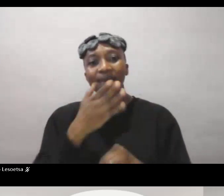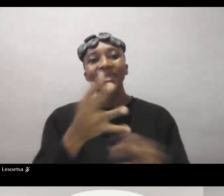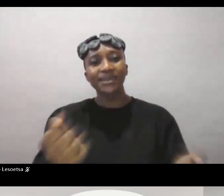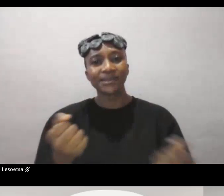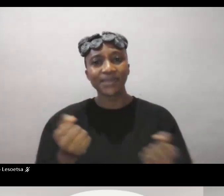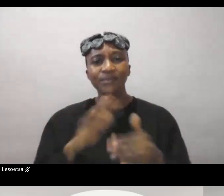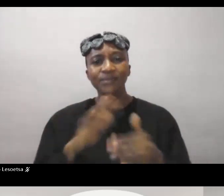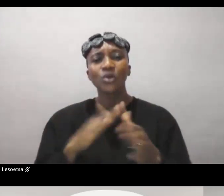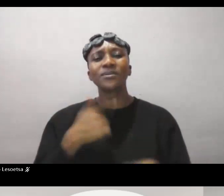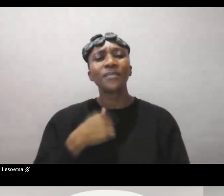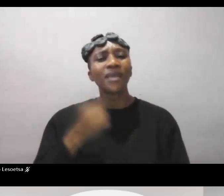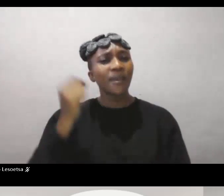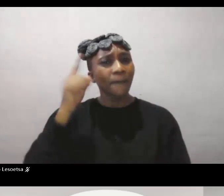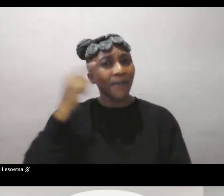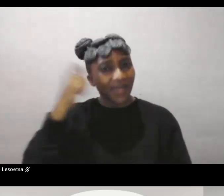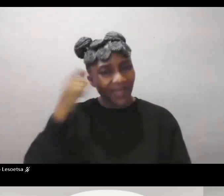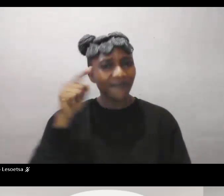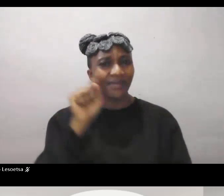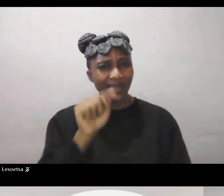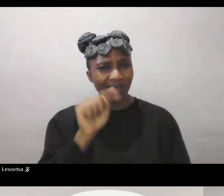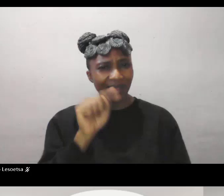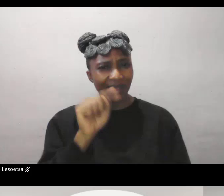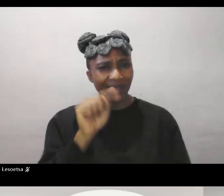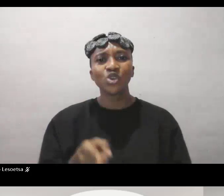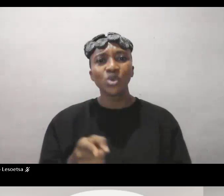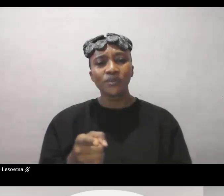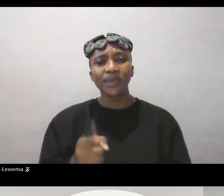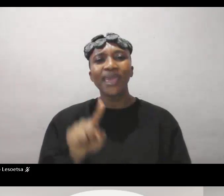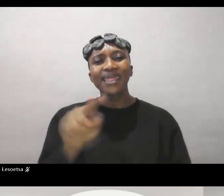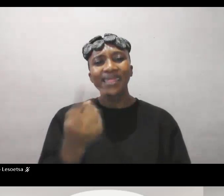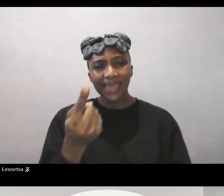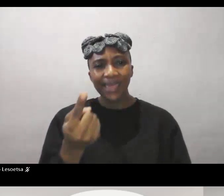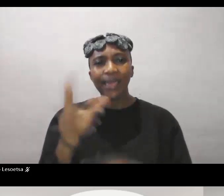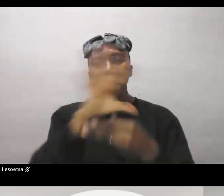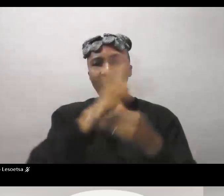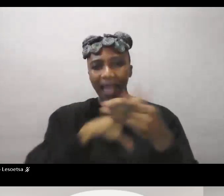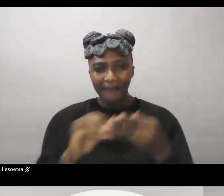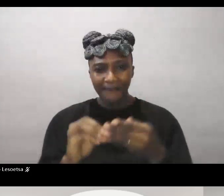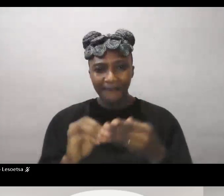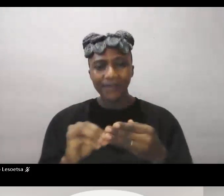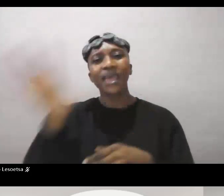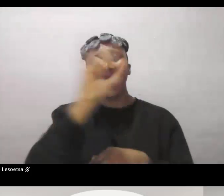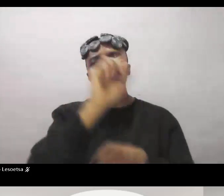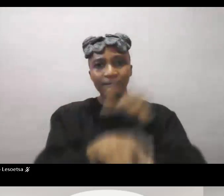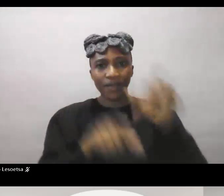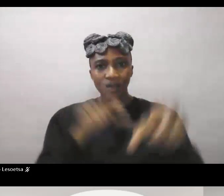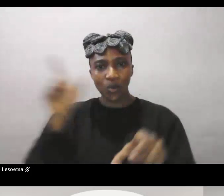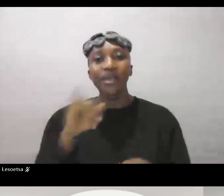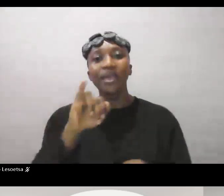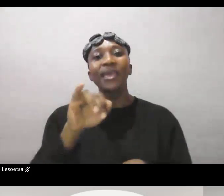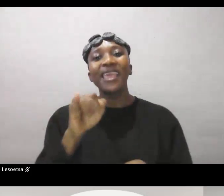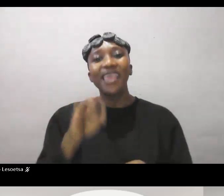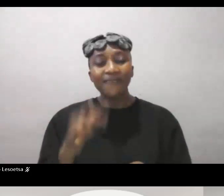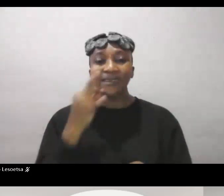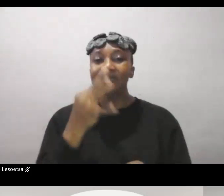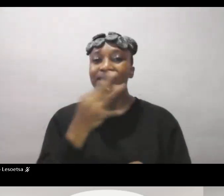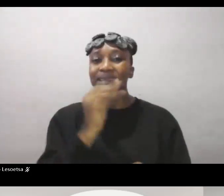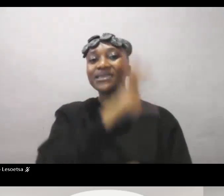believe this should be a thing that covers everyone. If it says South Africans, this